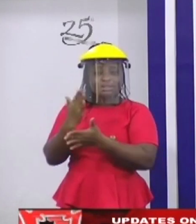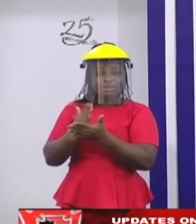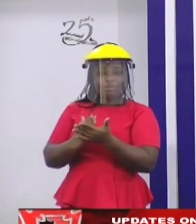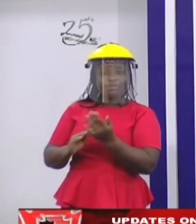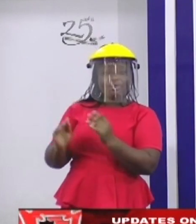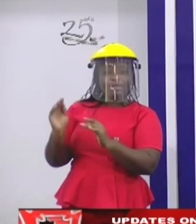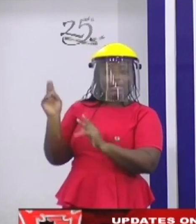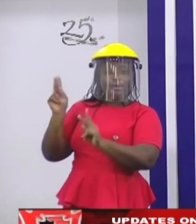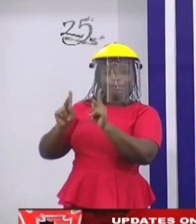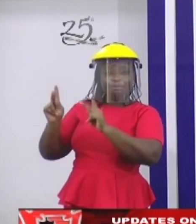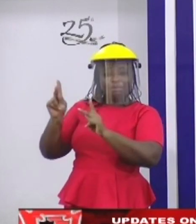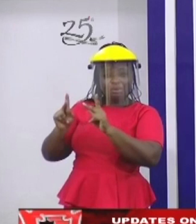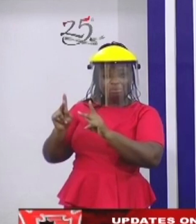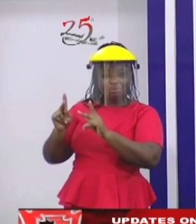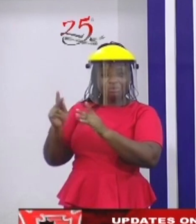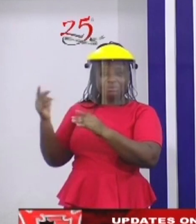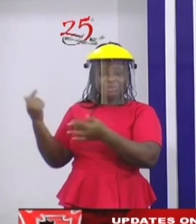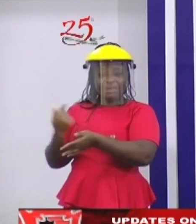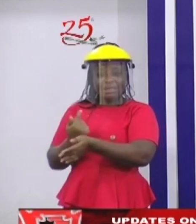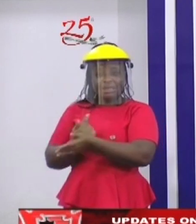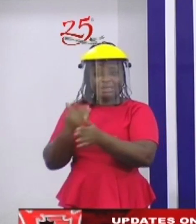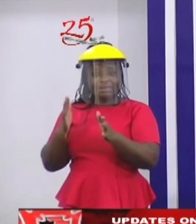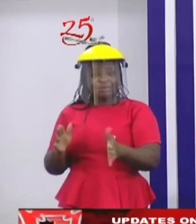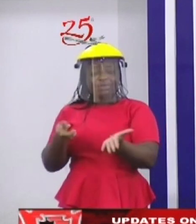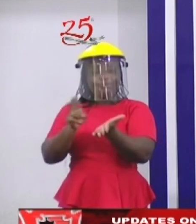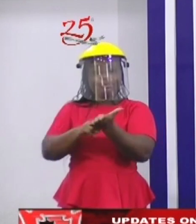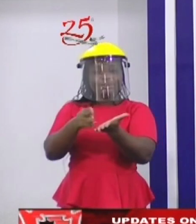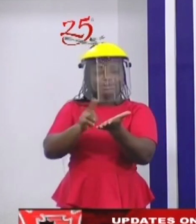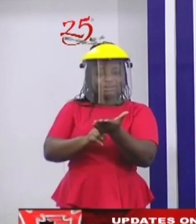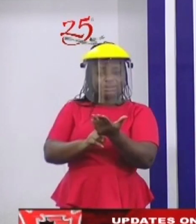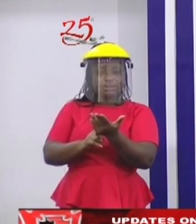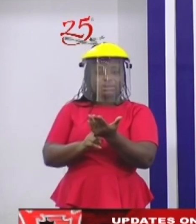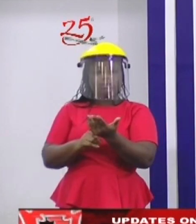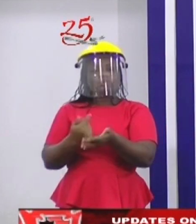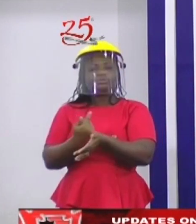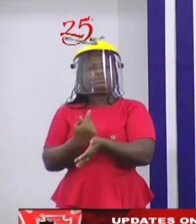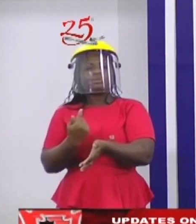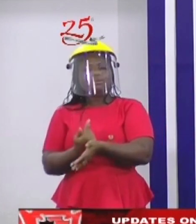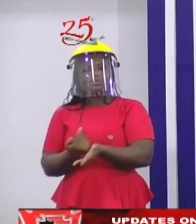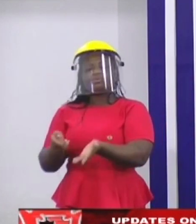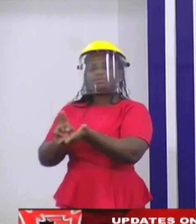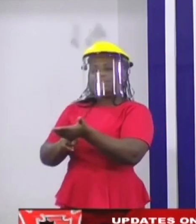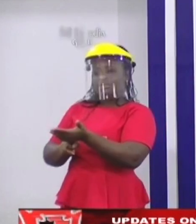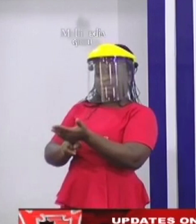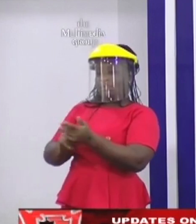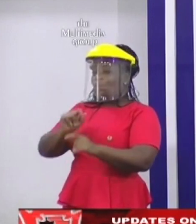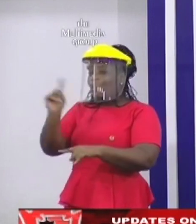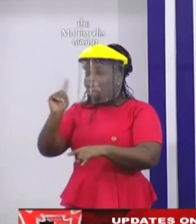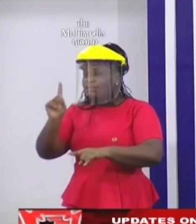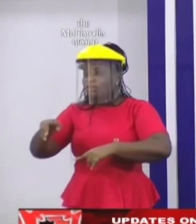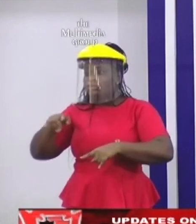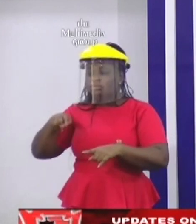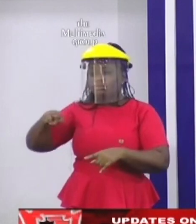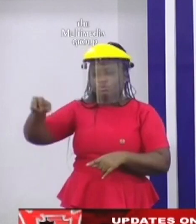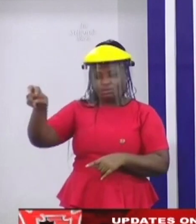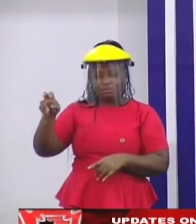missions to Ghanaians who had registered with the missions. We always encourage Ghanaians to register with the missions when you travel abroad. So